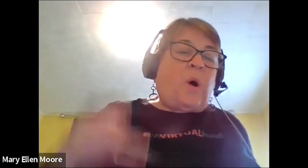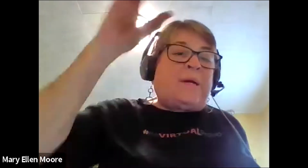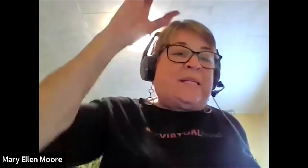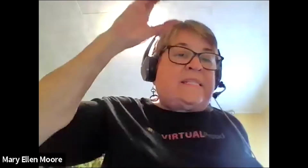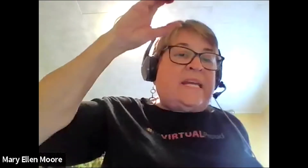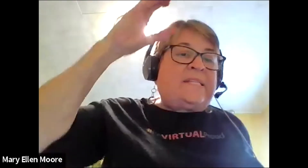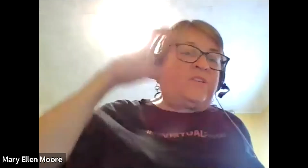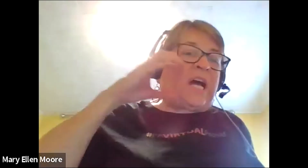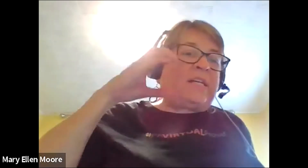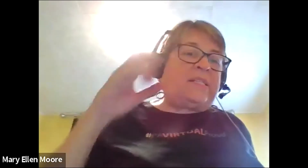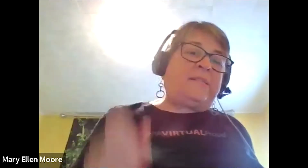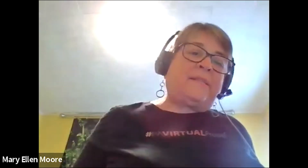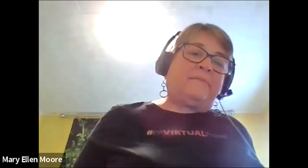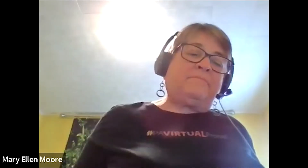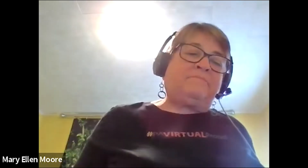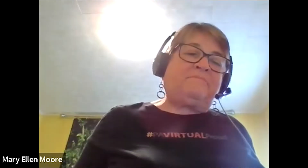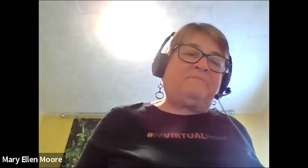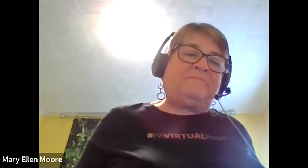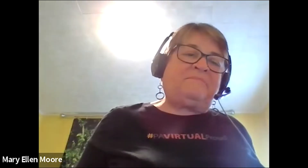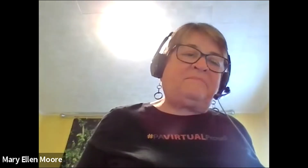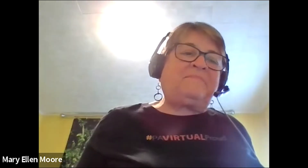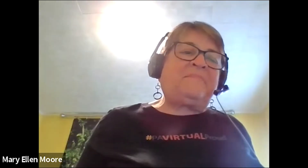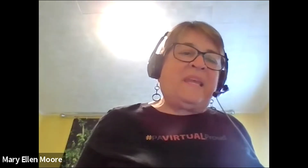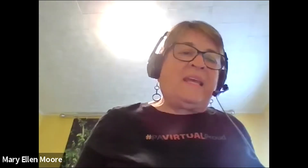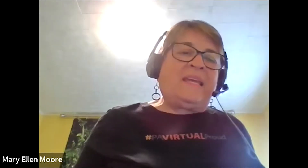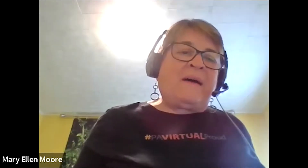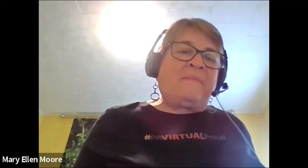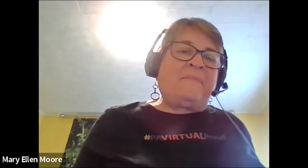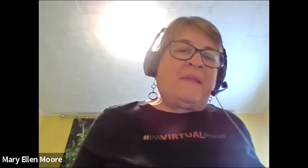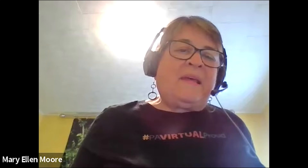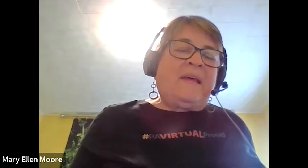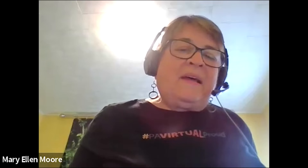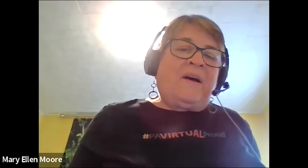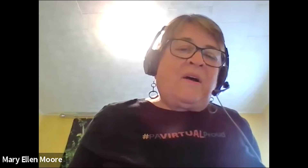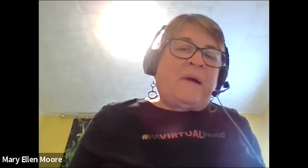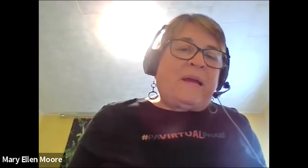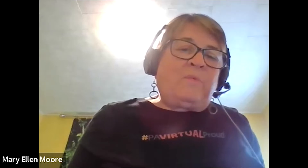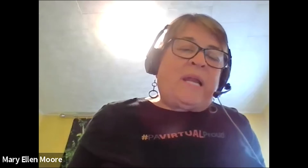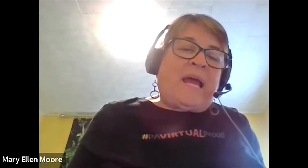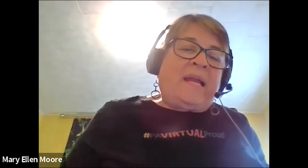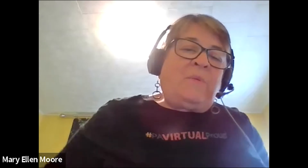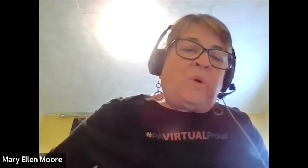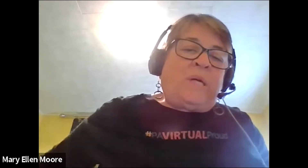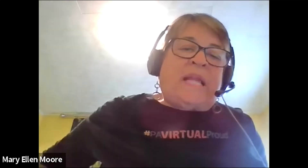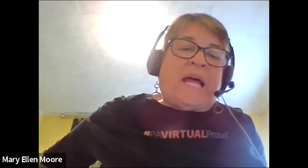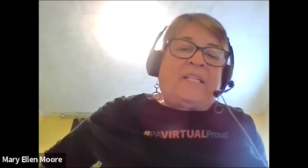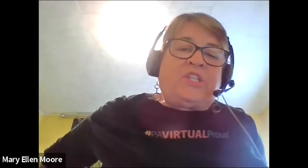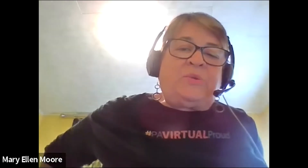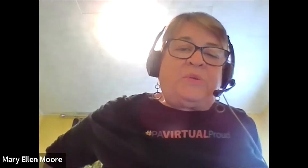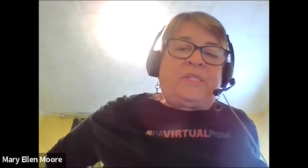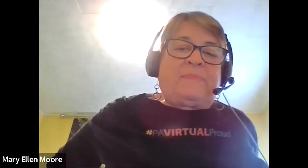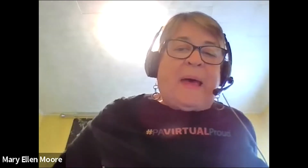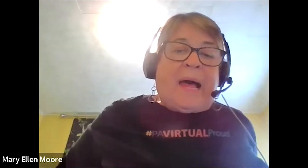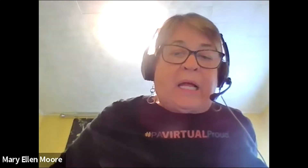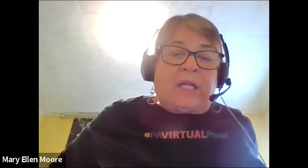and C's are cousins. Yep. All right. Would anyone like to